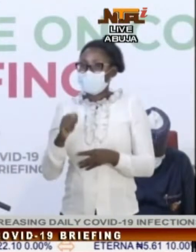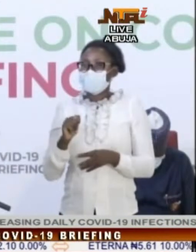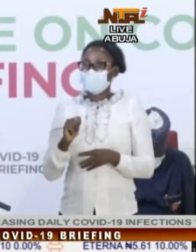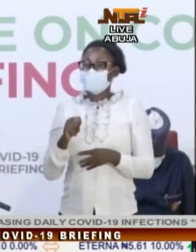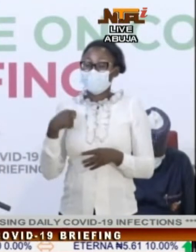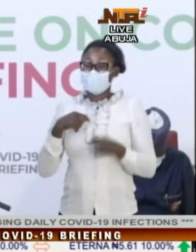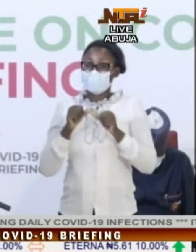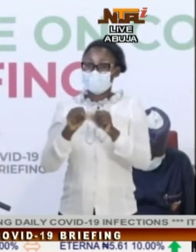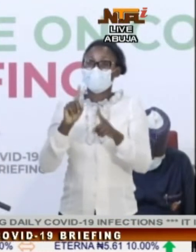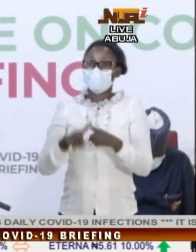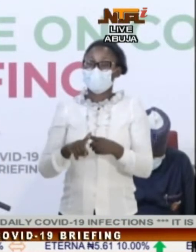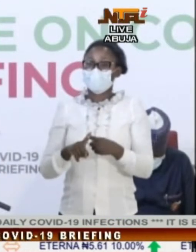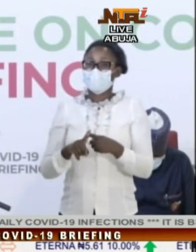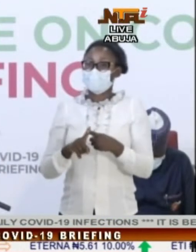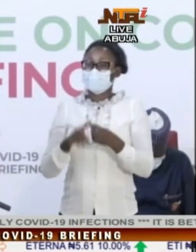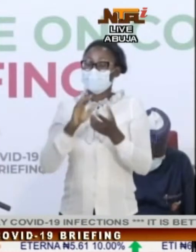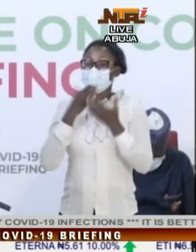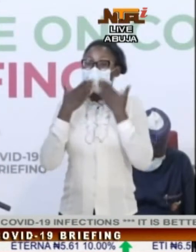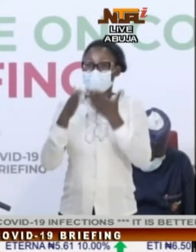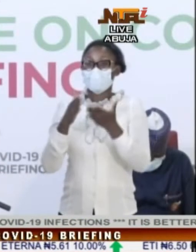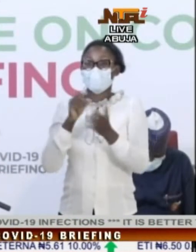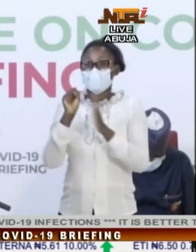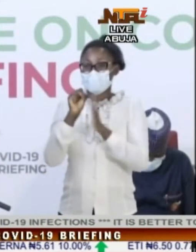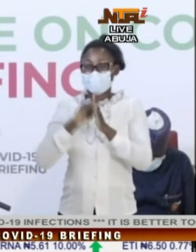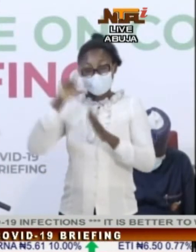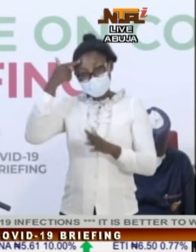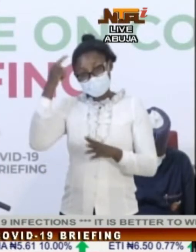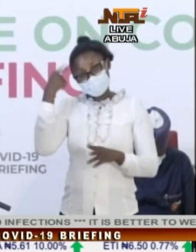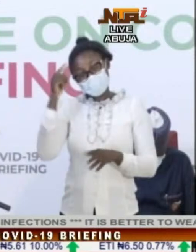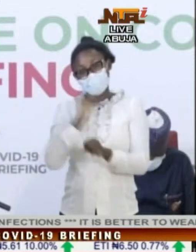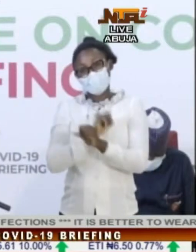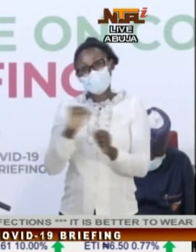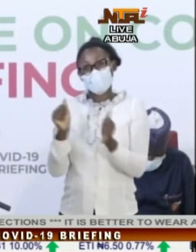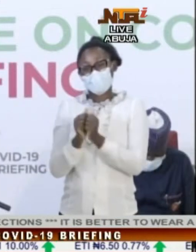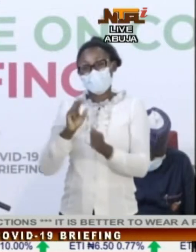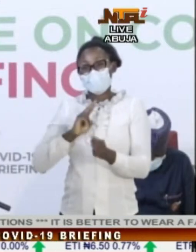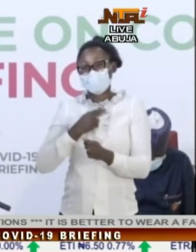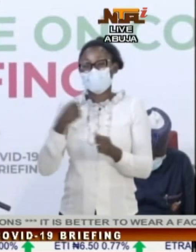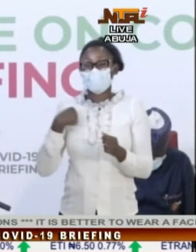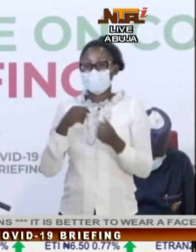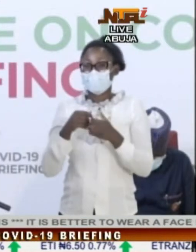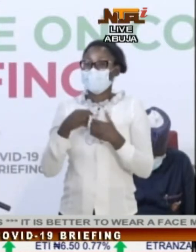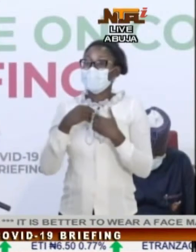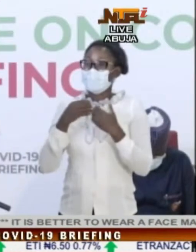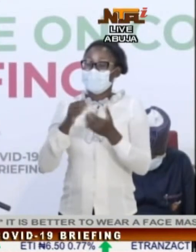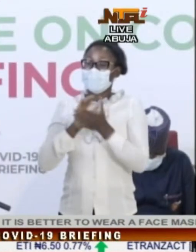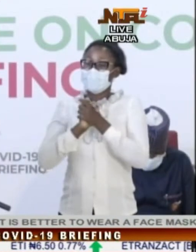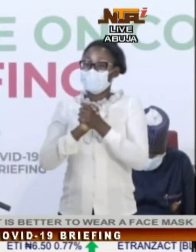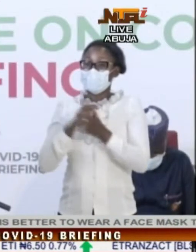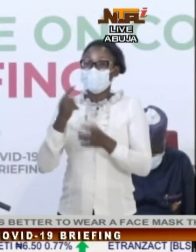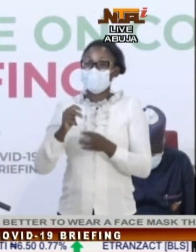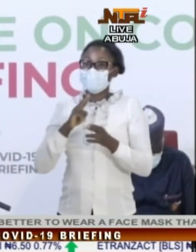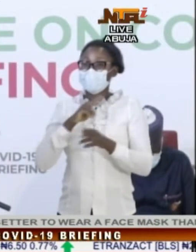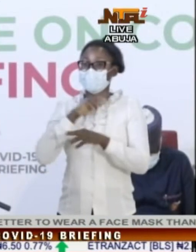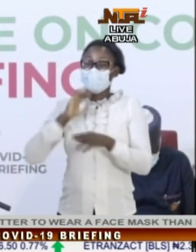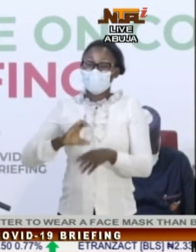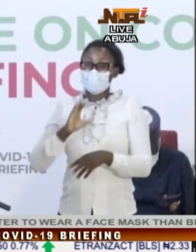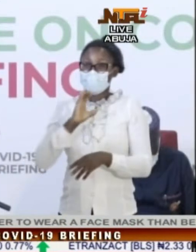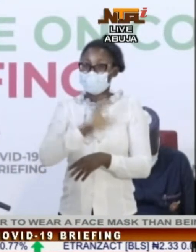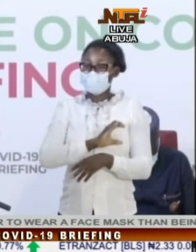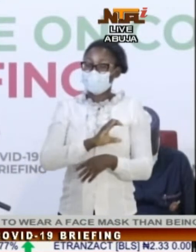thank state governments for working with us. We had a meeting of the Honorable Commissioners of Health throughout the